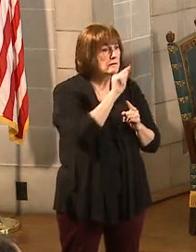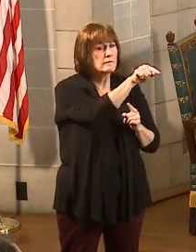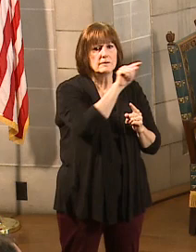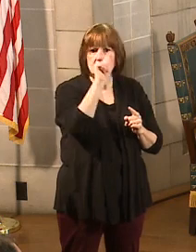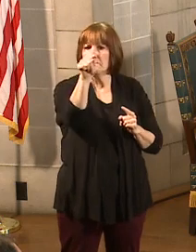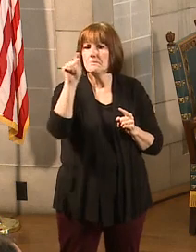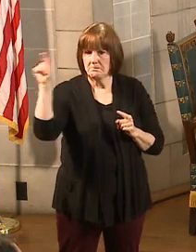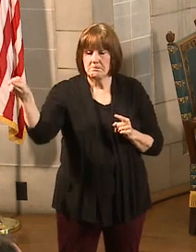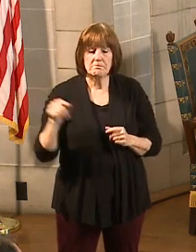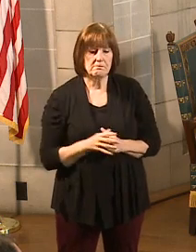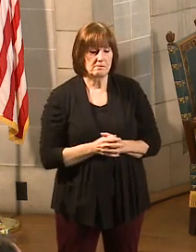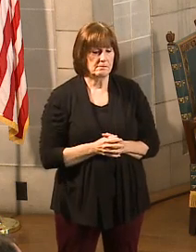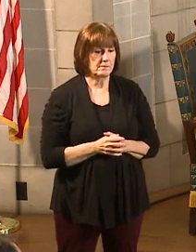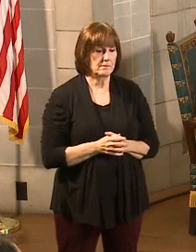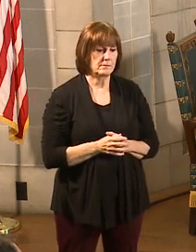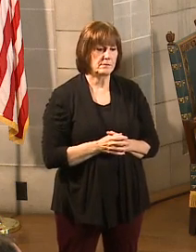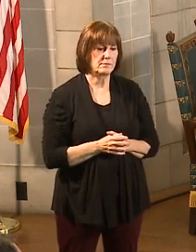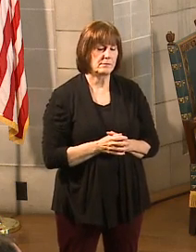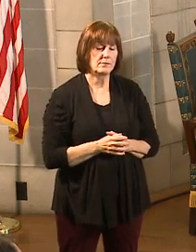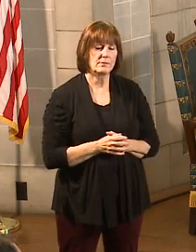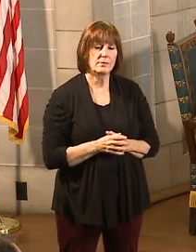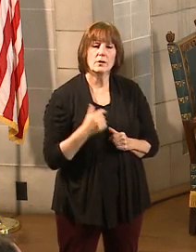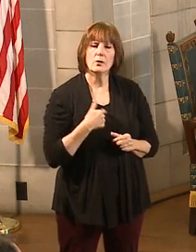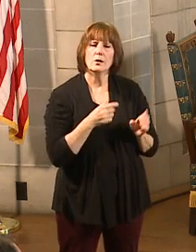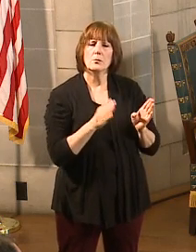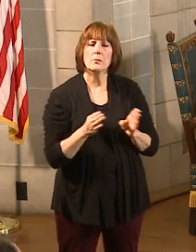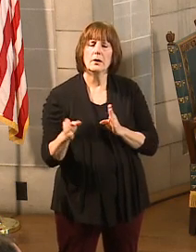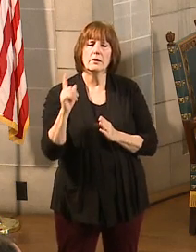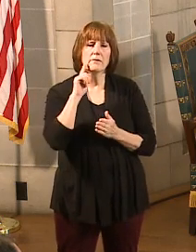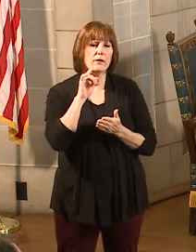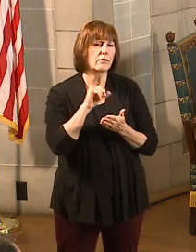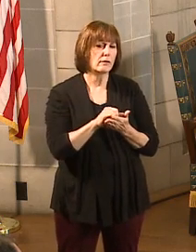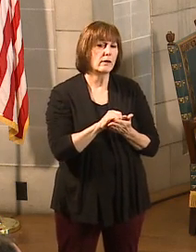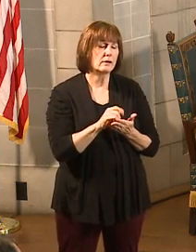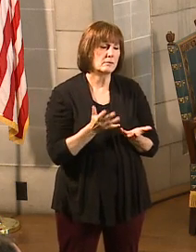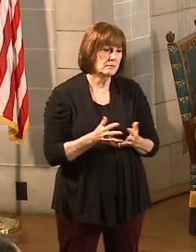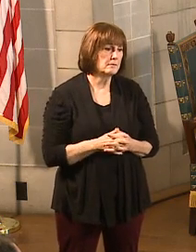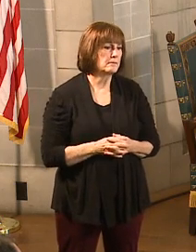at. So we've prepared for that.